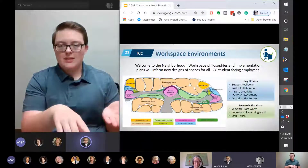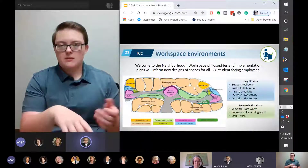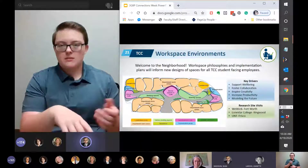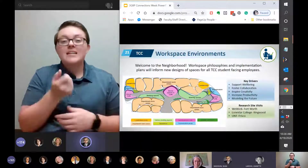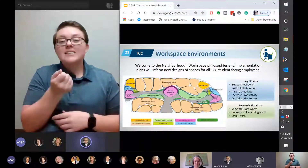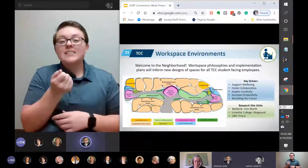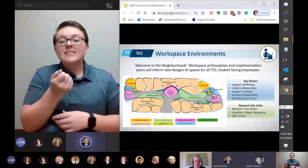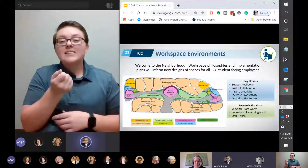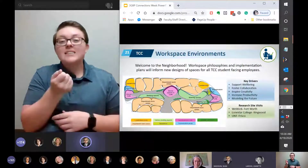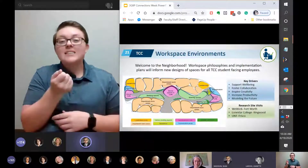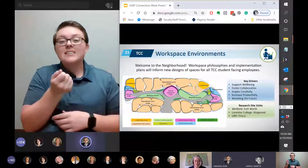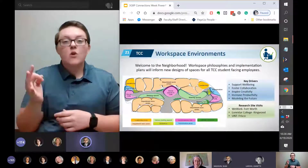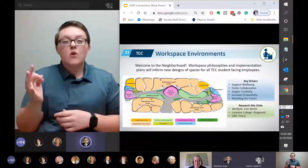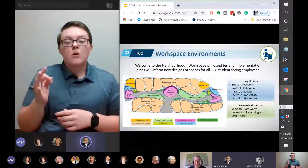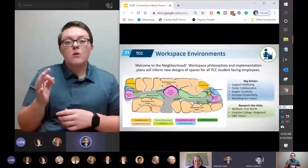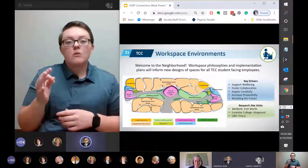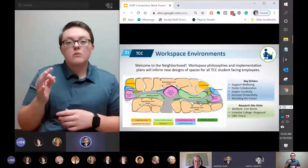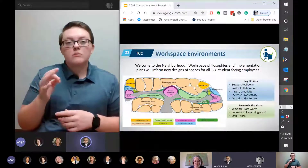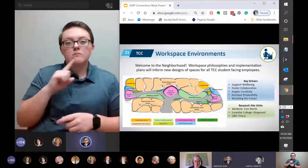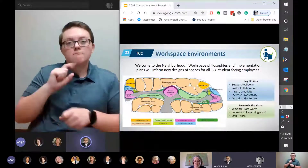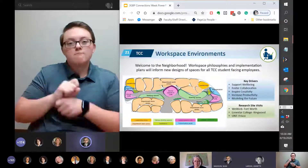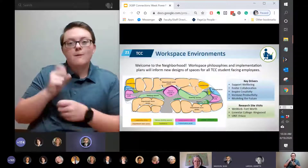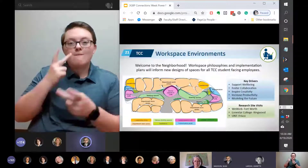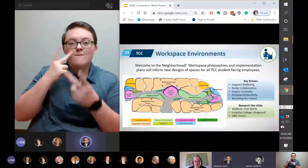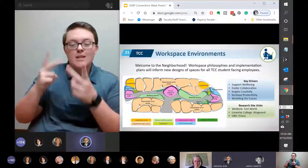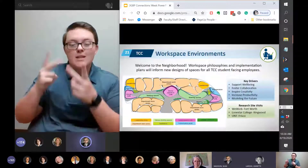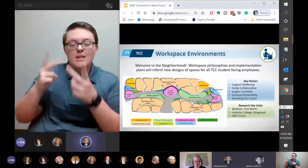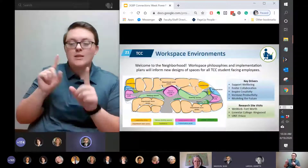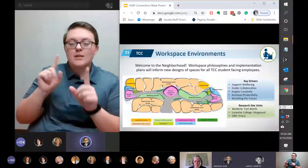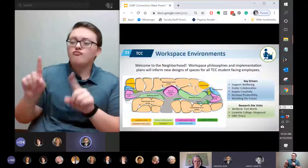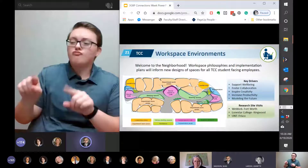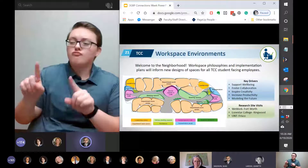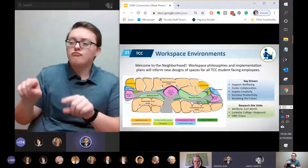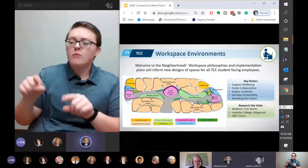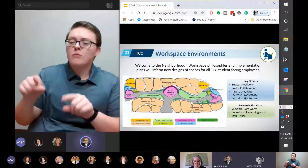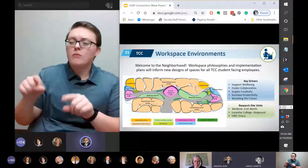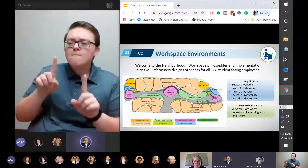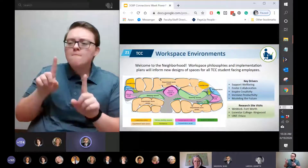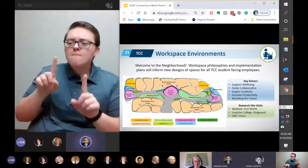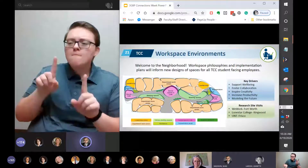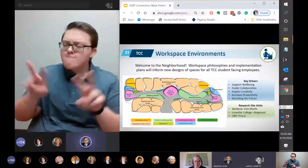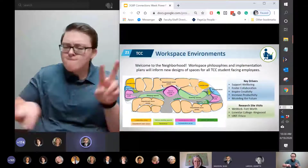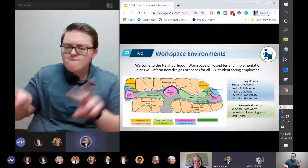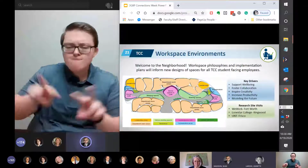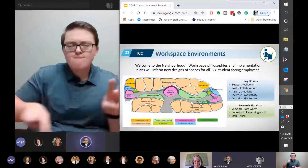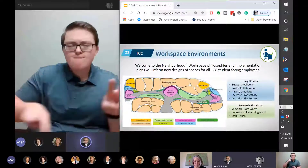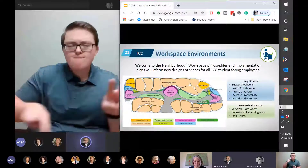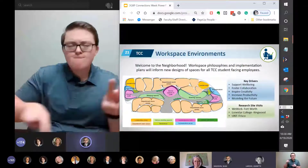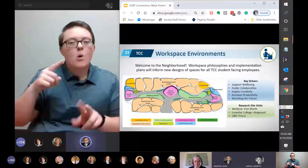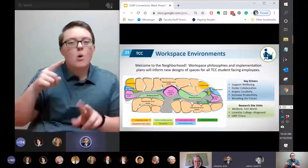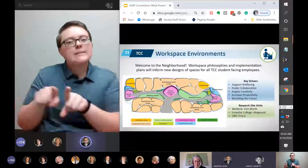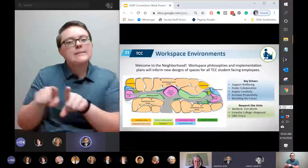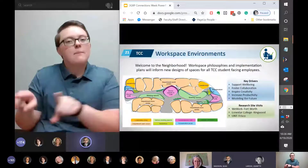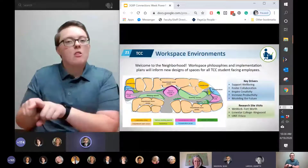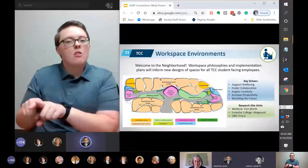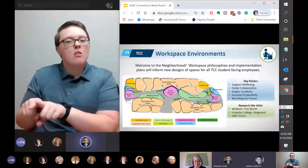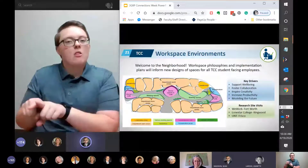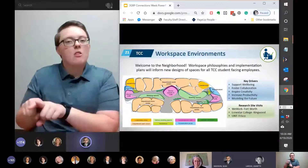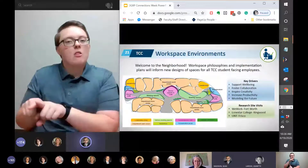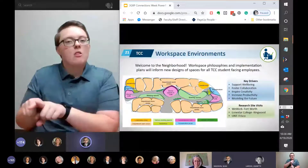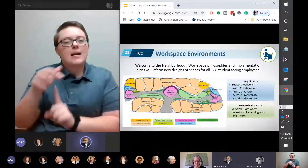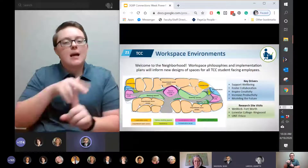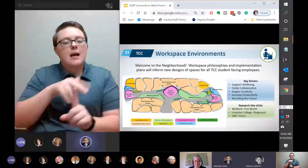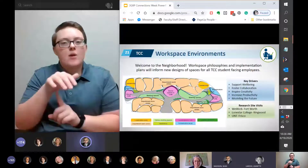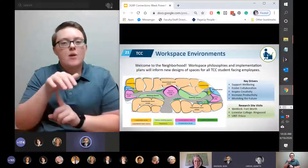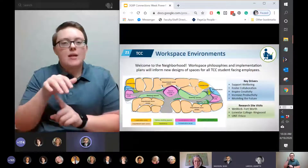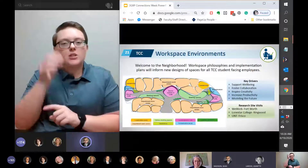took place in the previous academic year while conducting research of similar collaborative workspace concepts, and